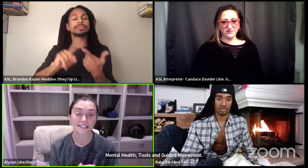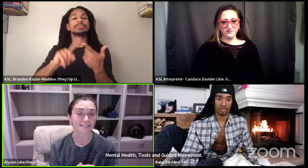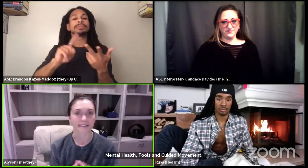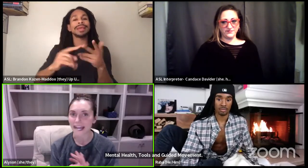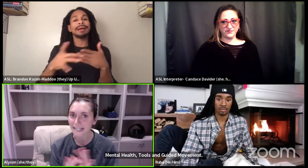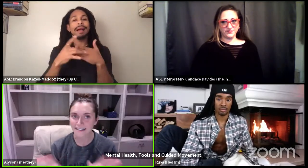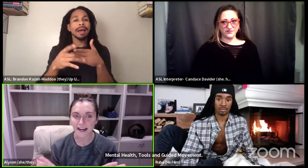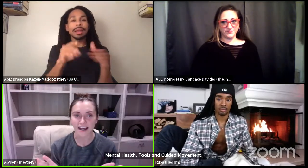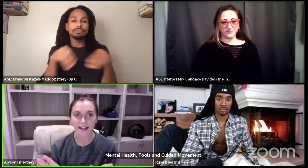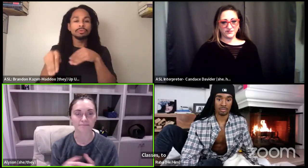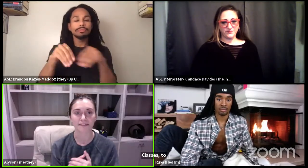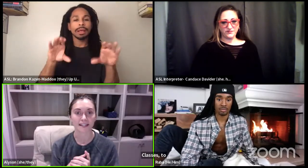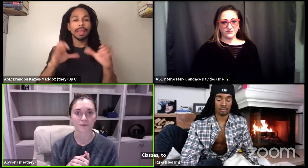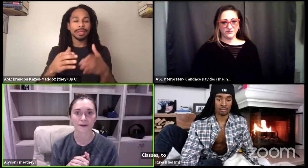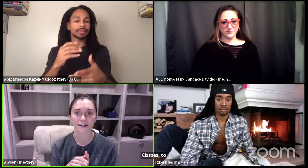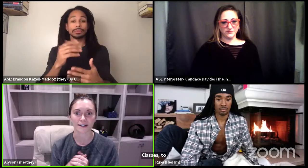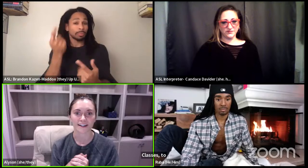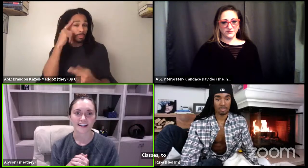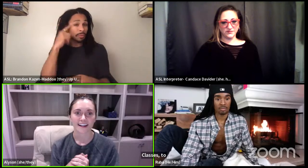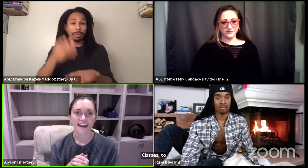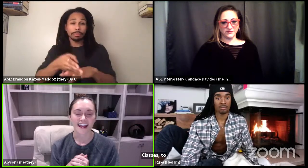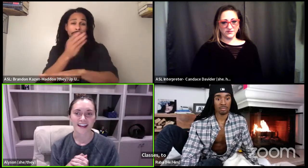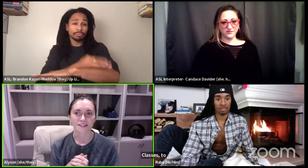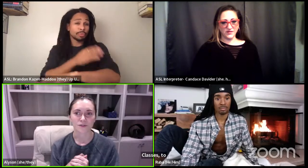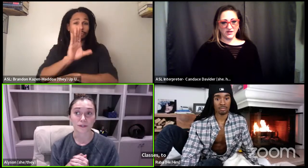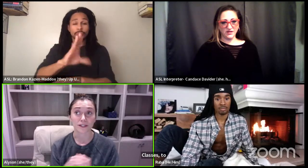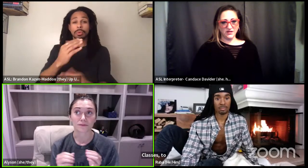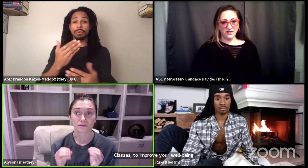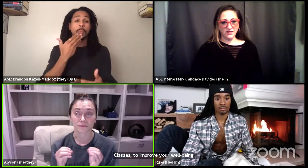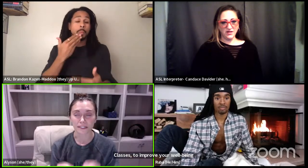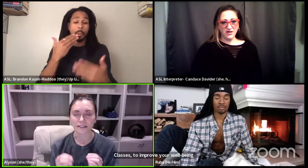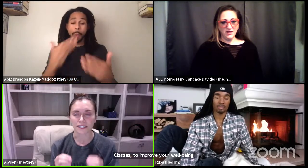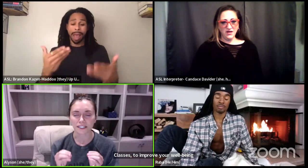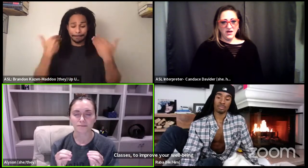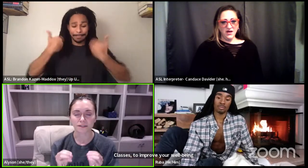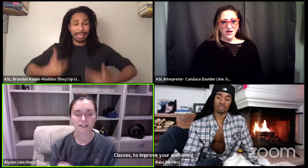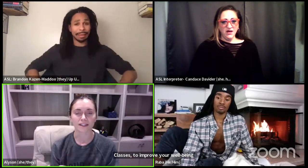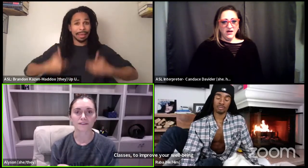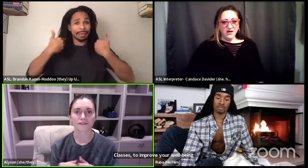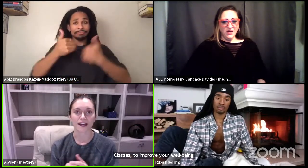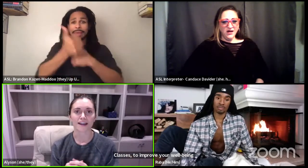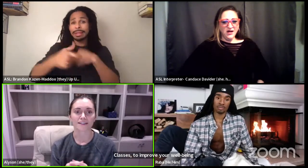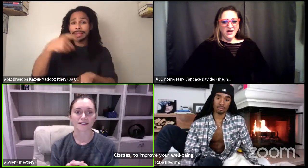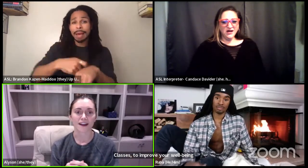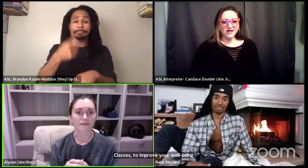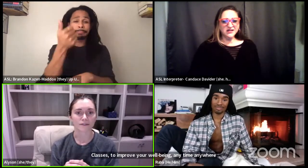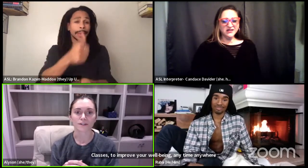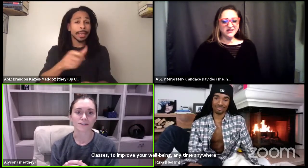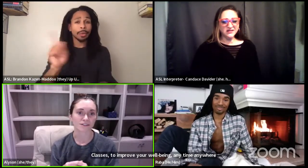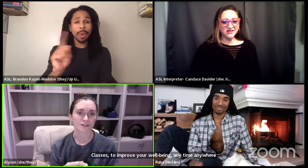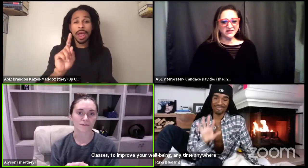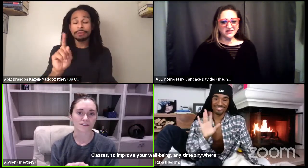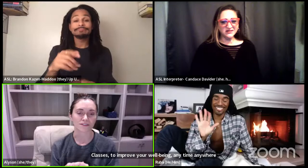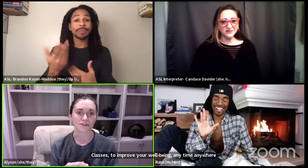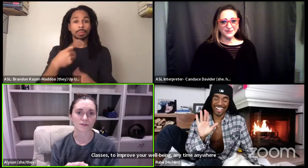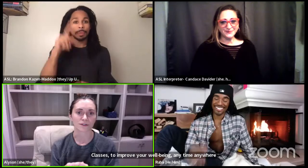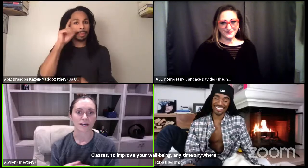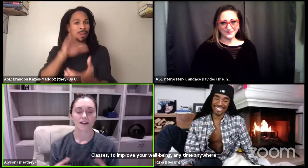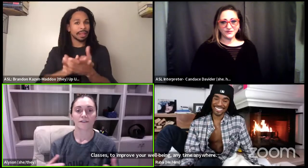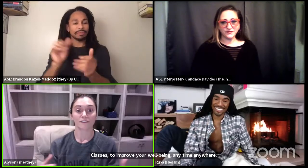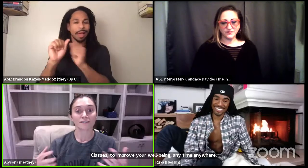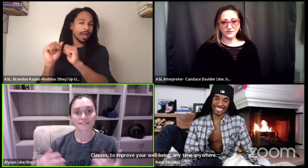your well-being anytime, anywhere. And we really believe that everyone deserves